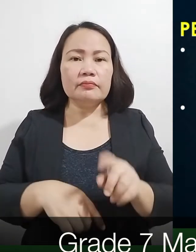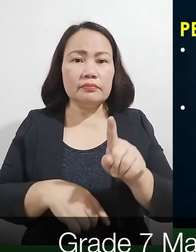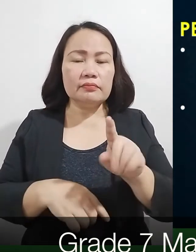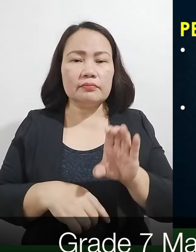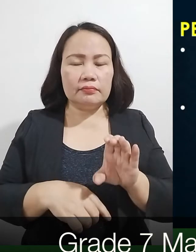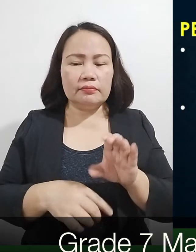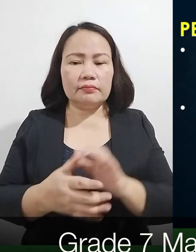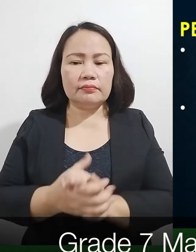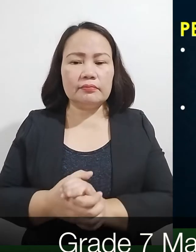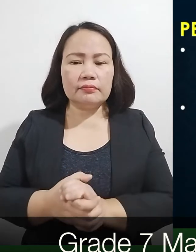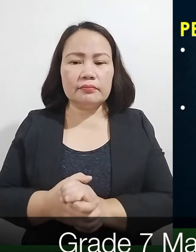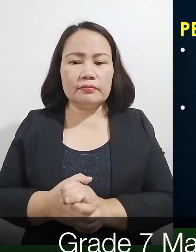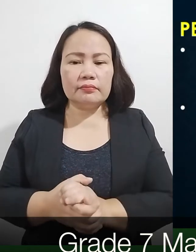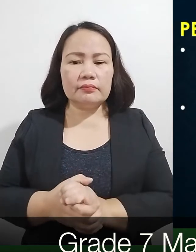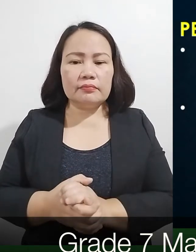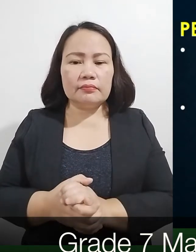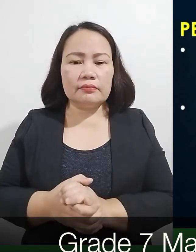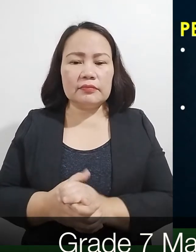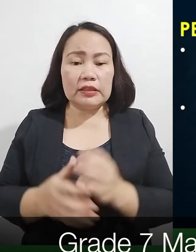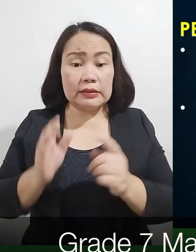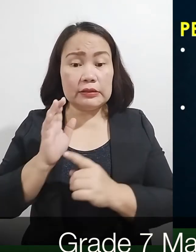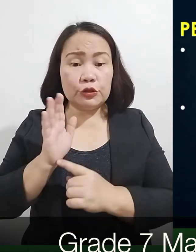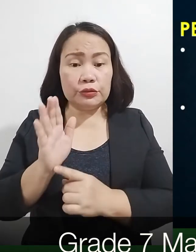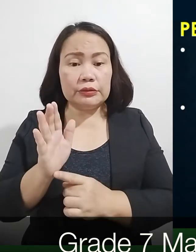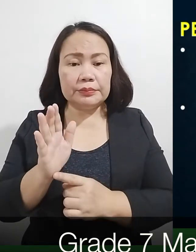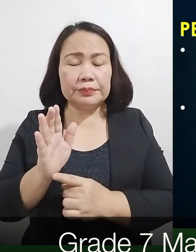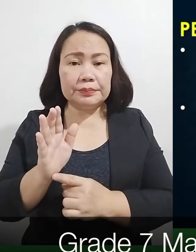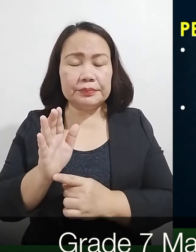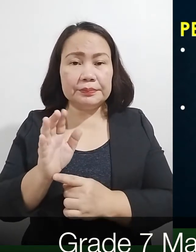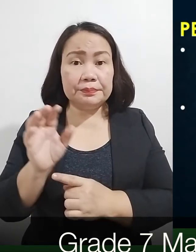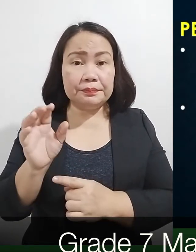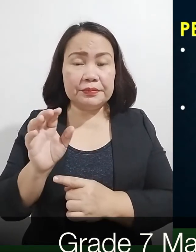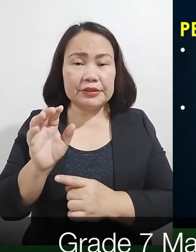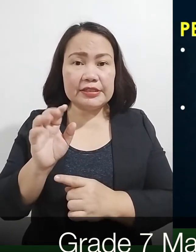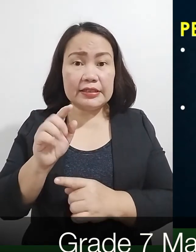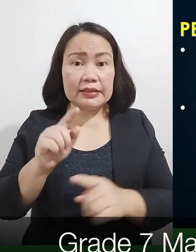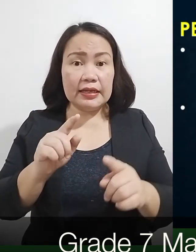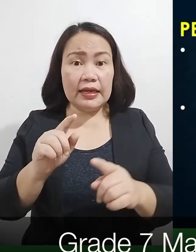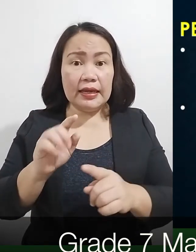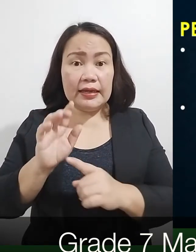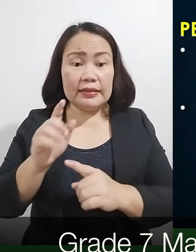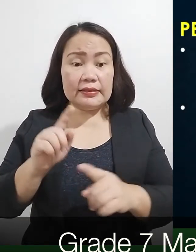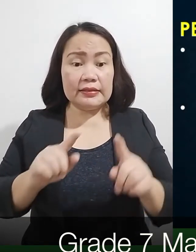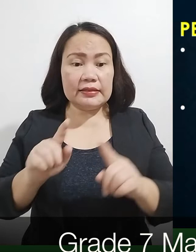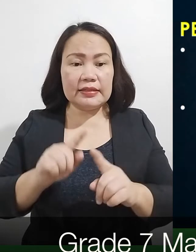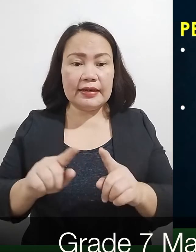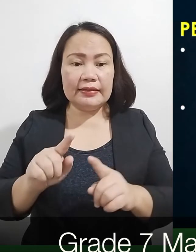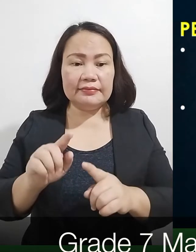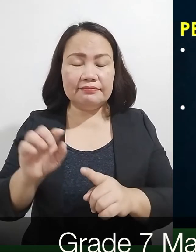of 100. Now, it is often denoted using the percent sign. So,